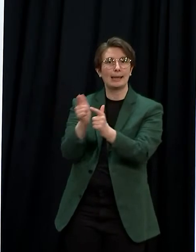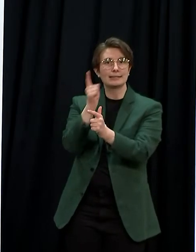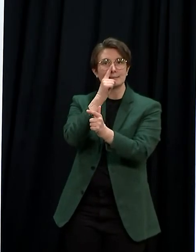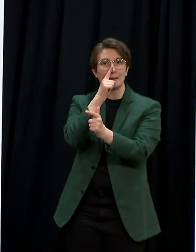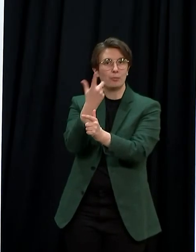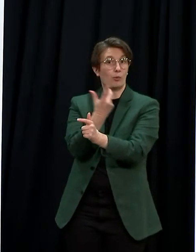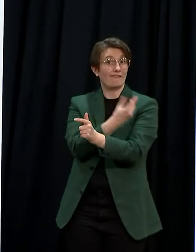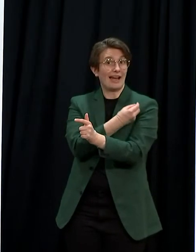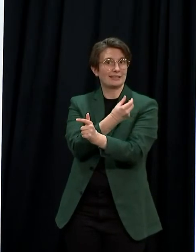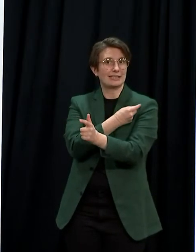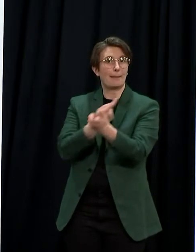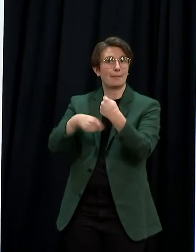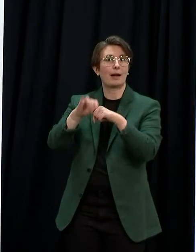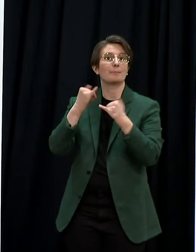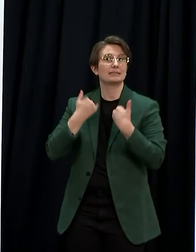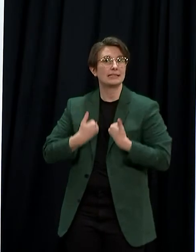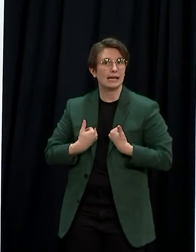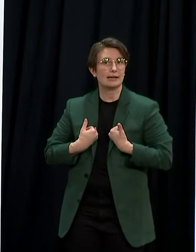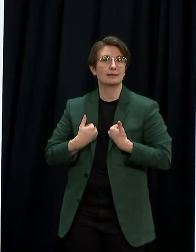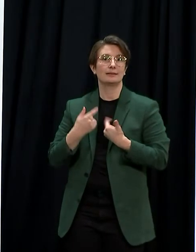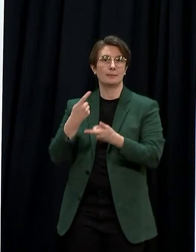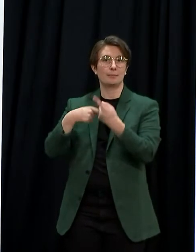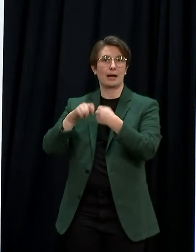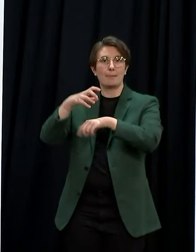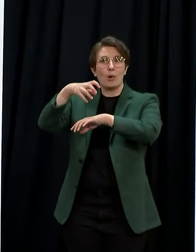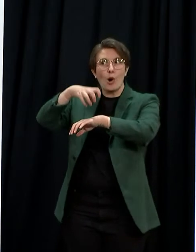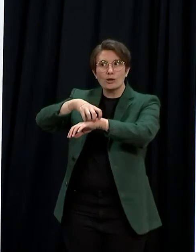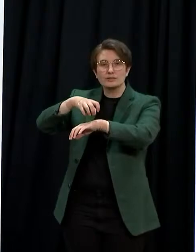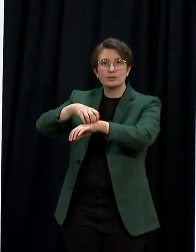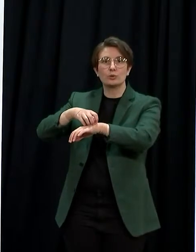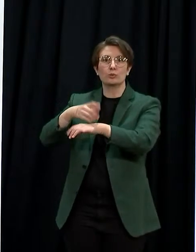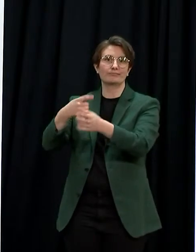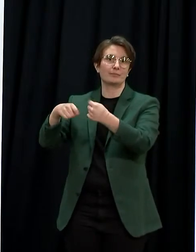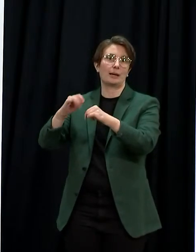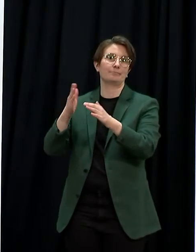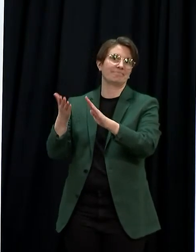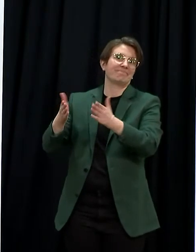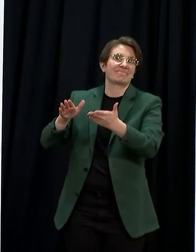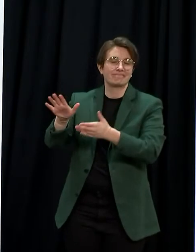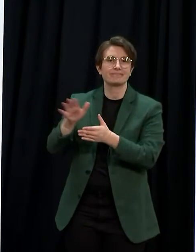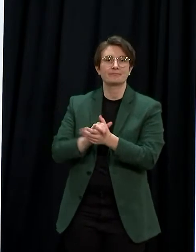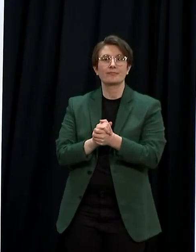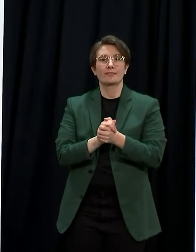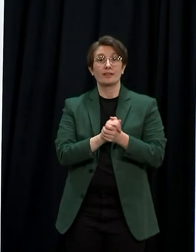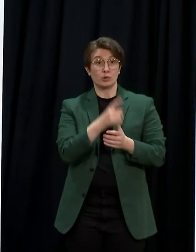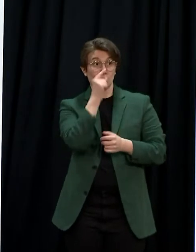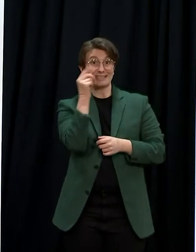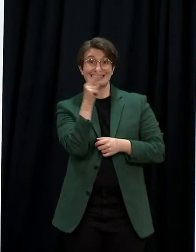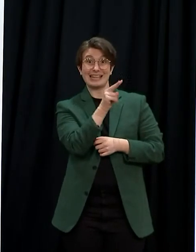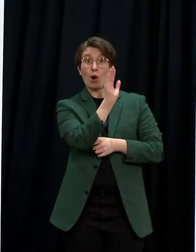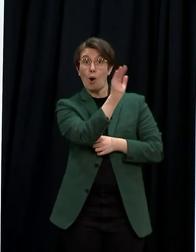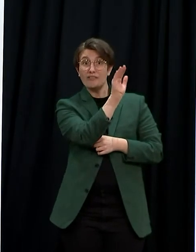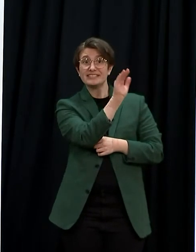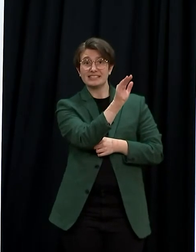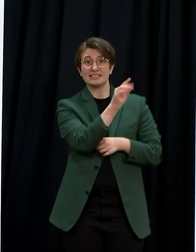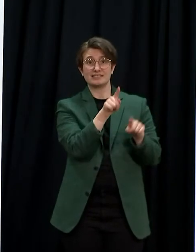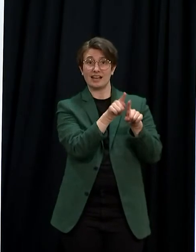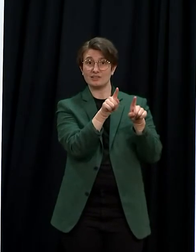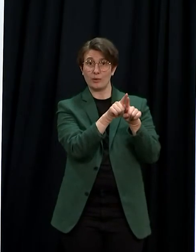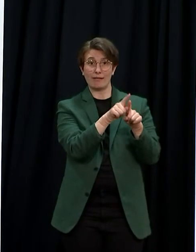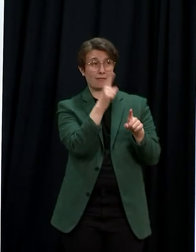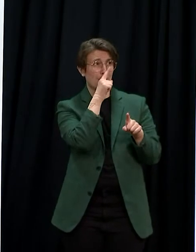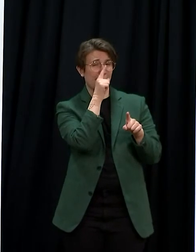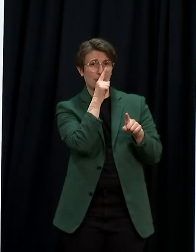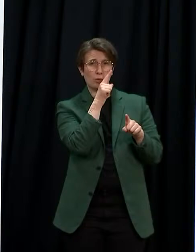heavily dominated by those who are unvaccinated. But if your own health and well-being isn't enough to convince you, then do it for those around